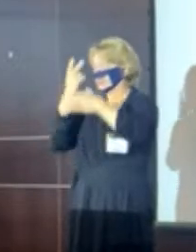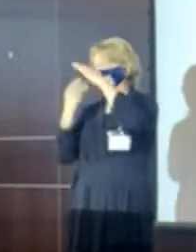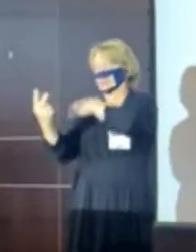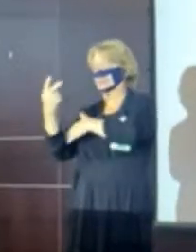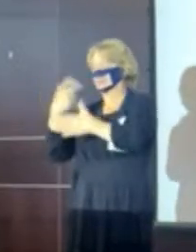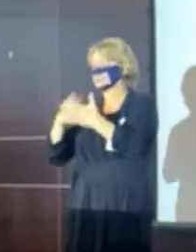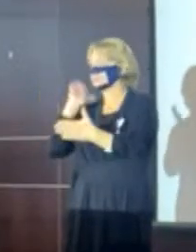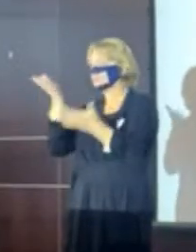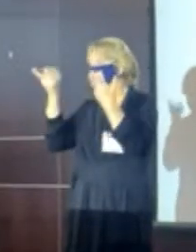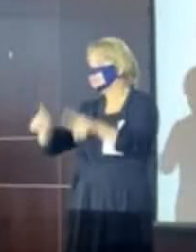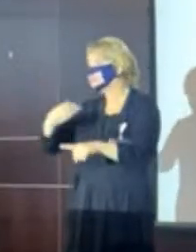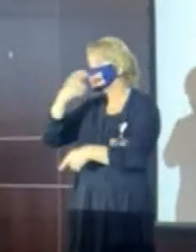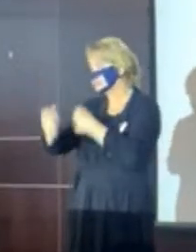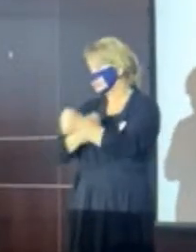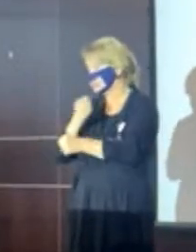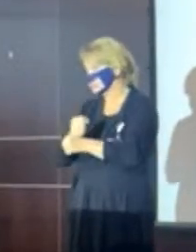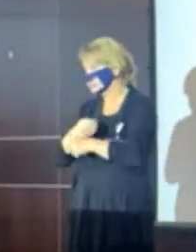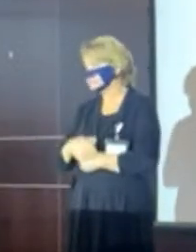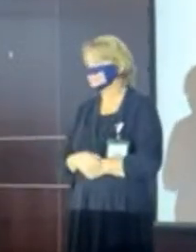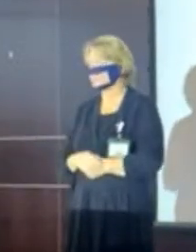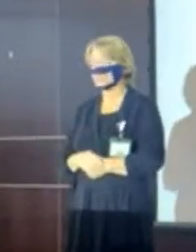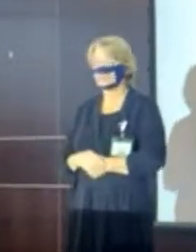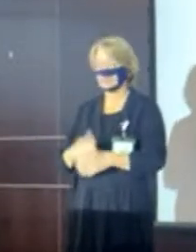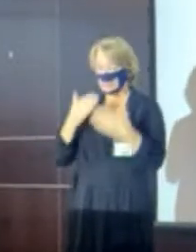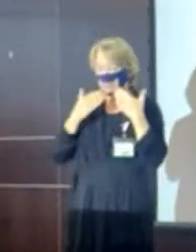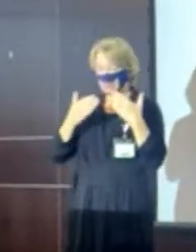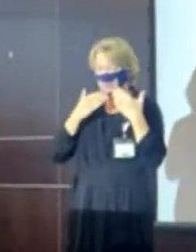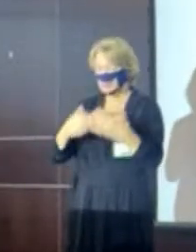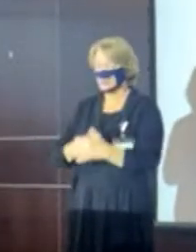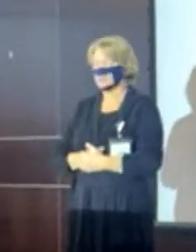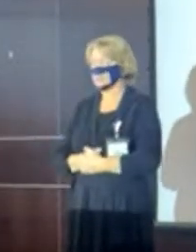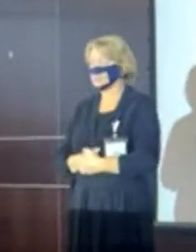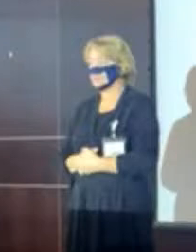Okay, great. Thank you. All right. Thanks, Richard. Spencer?